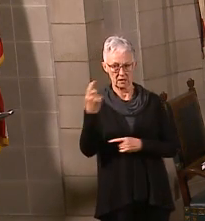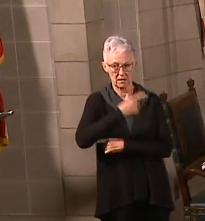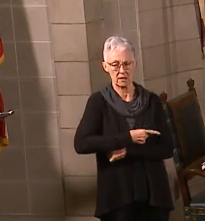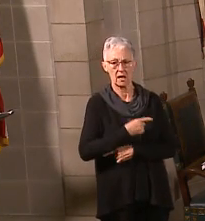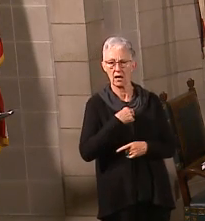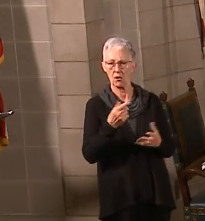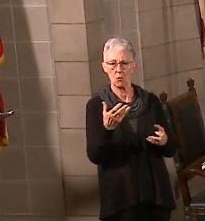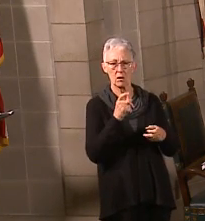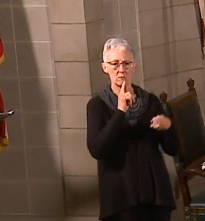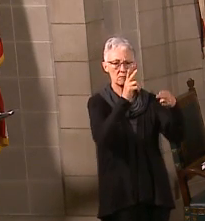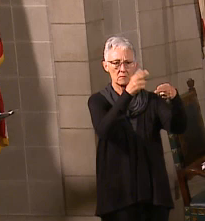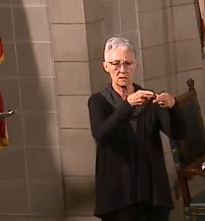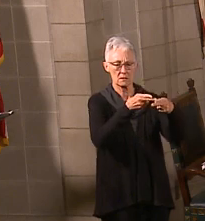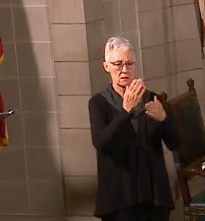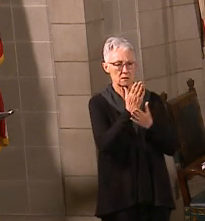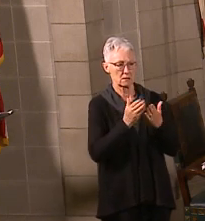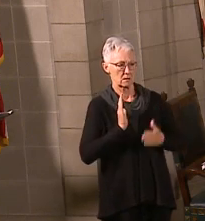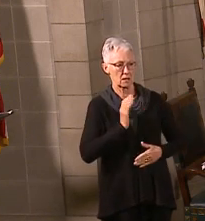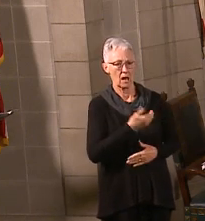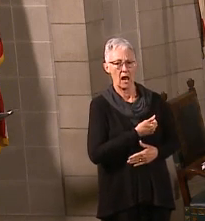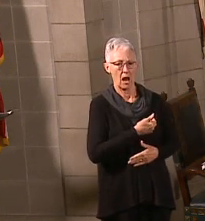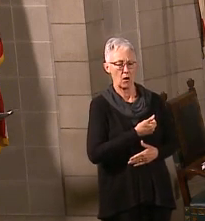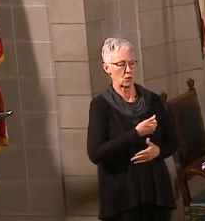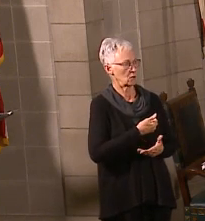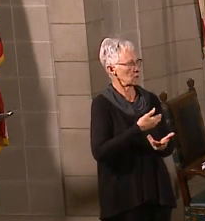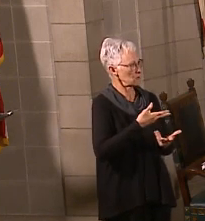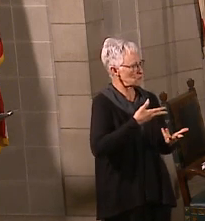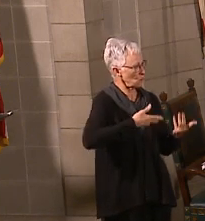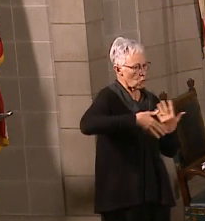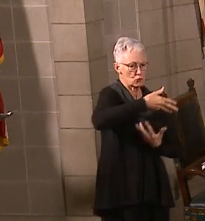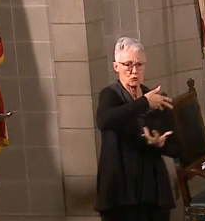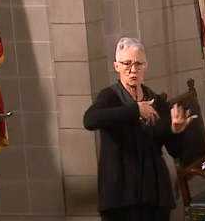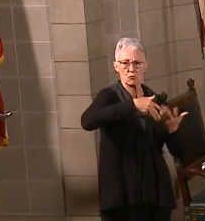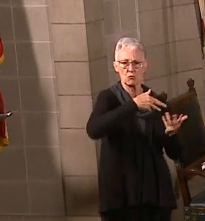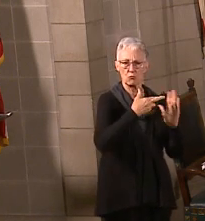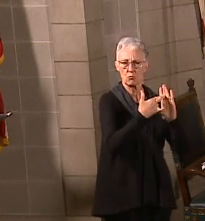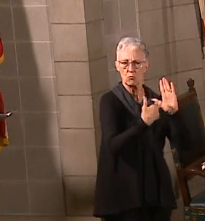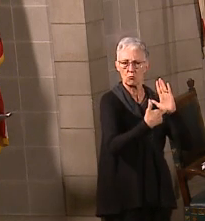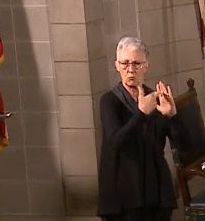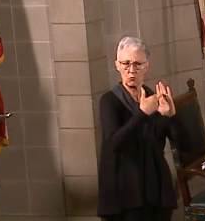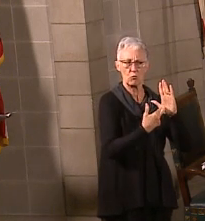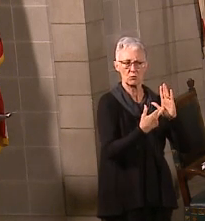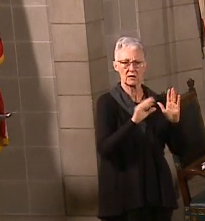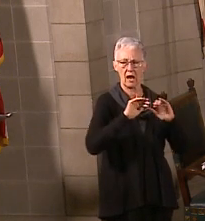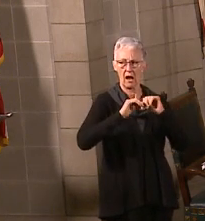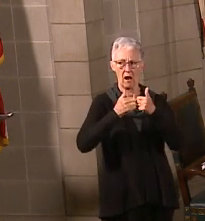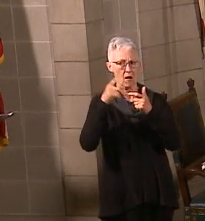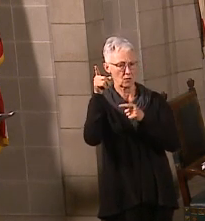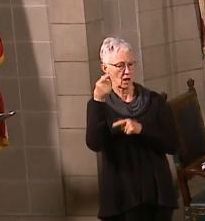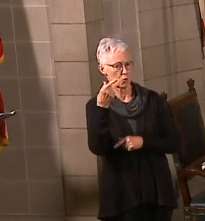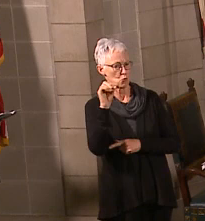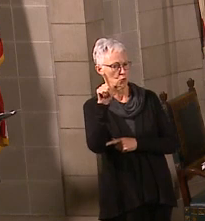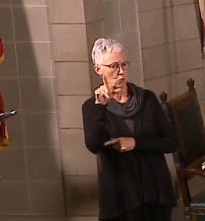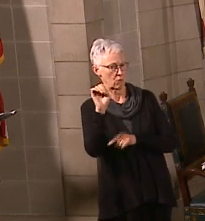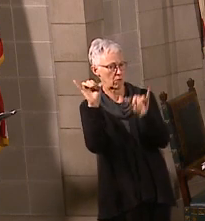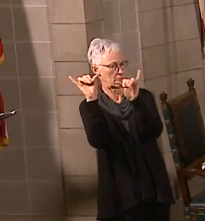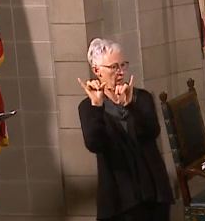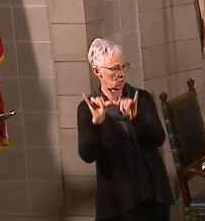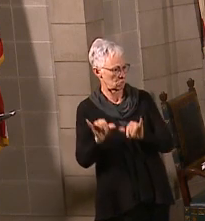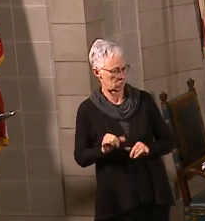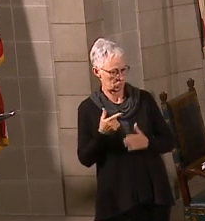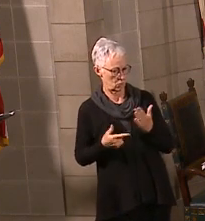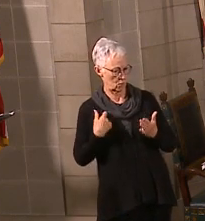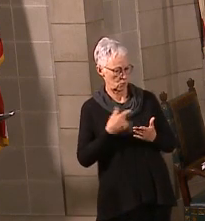of our how our social guidelines have impacted our Google mobility. These are some of the numbers we've had over the last 3 weeks or